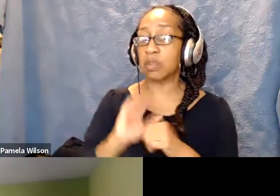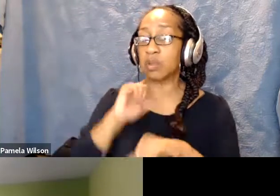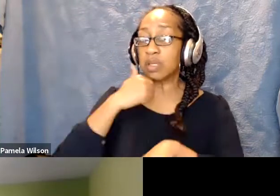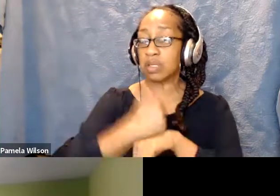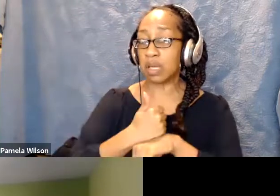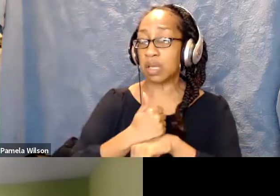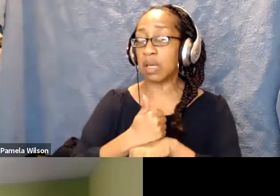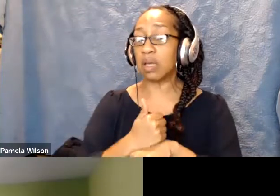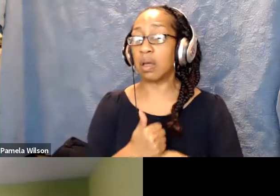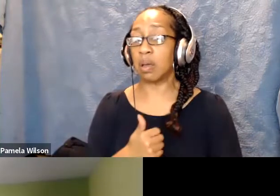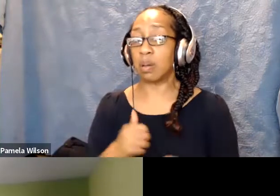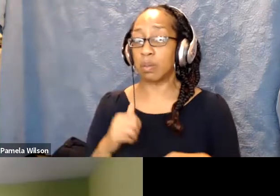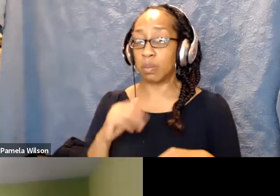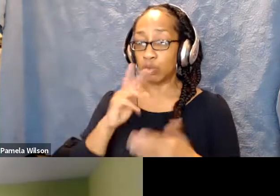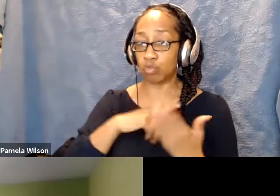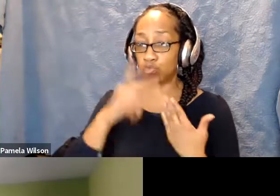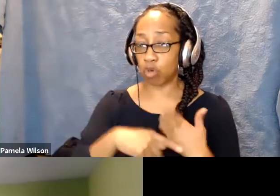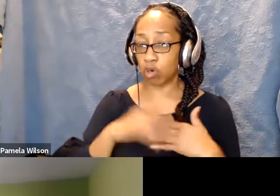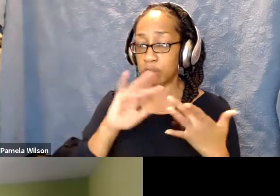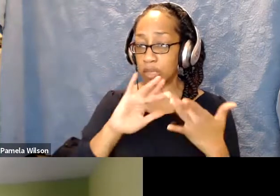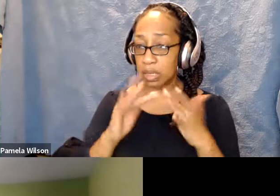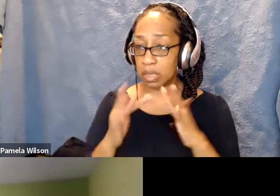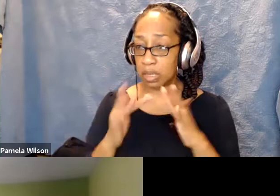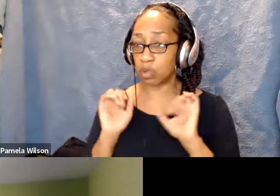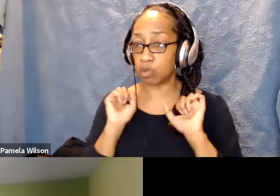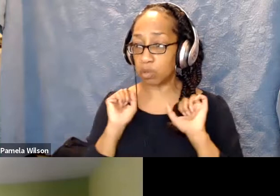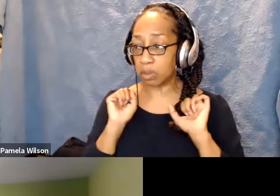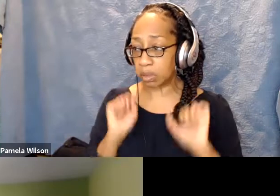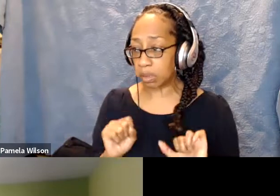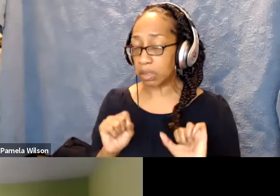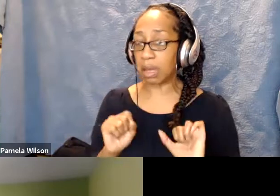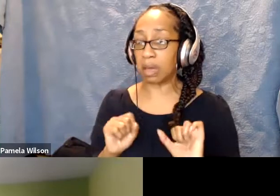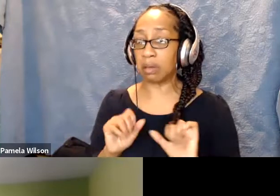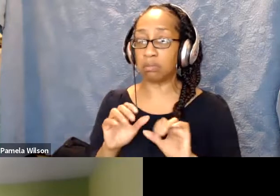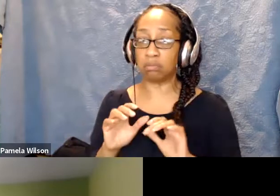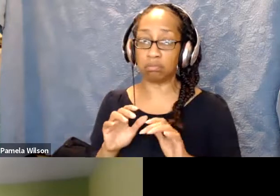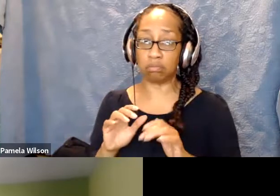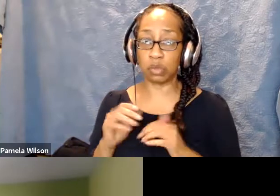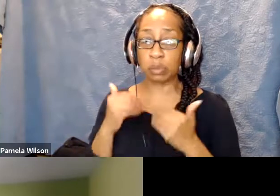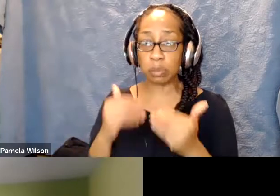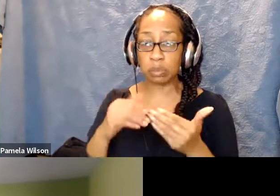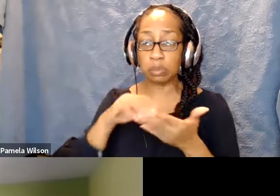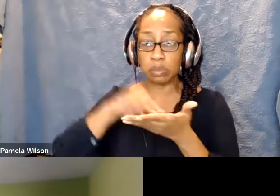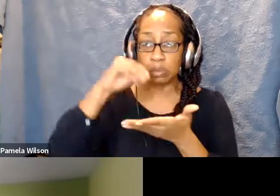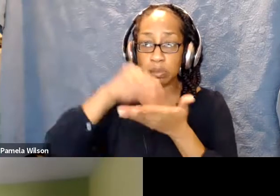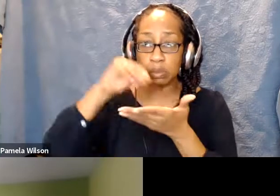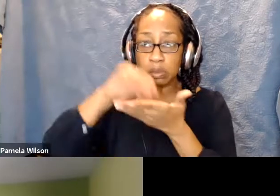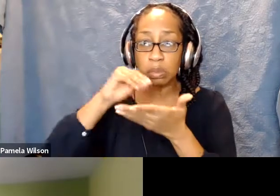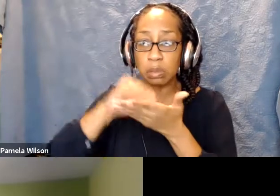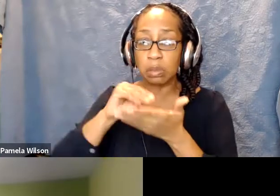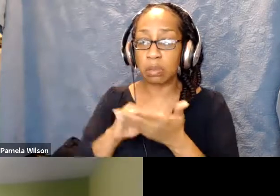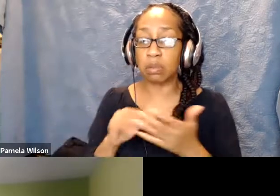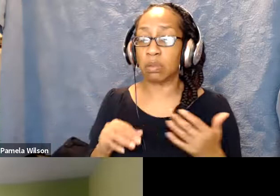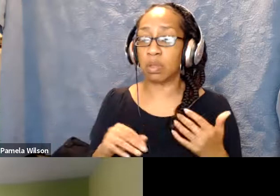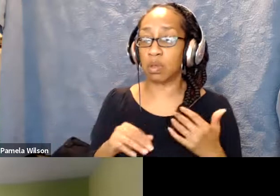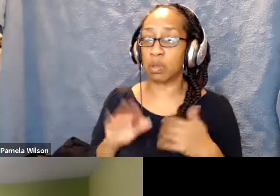courses where things like self-advocacy, work readiness, and online peer mentoring could occur. And so those partnerships